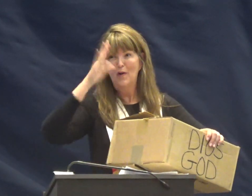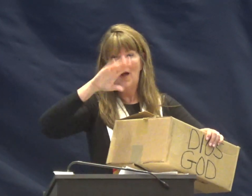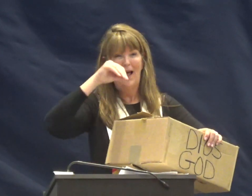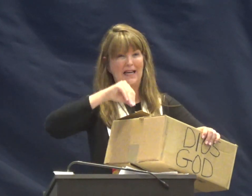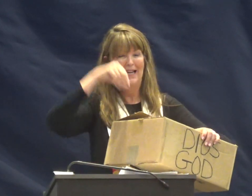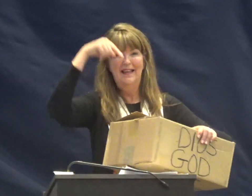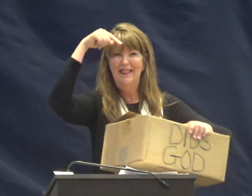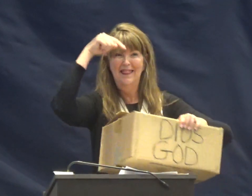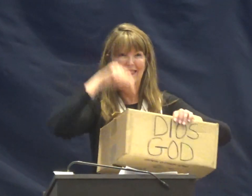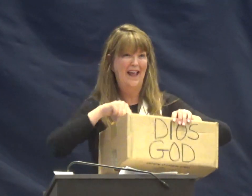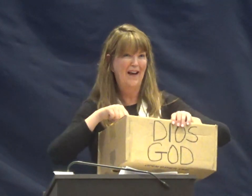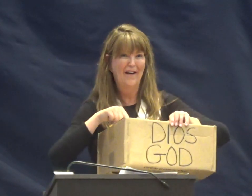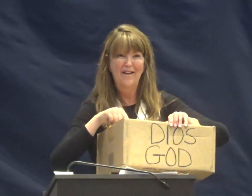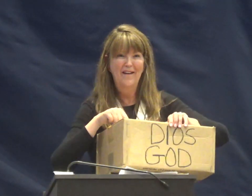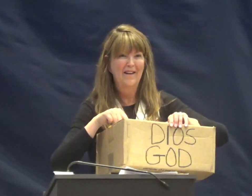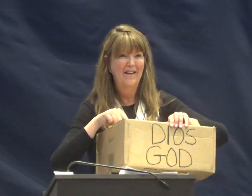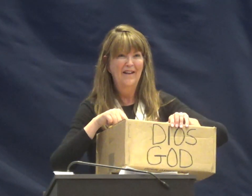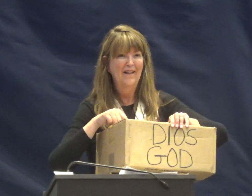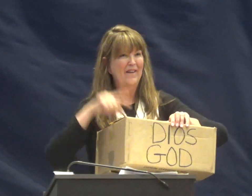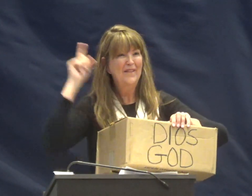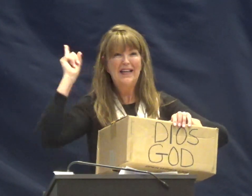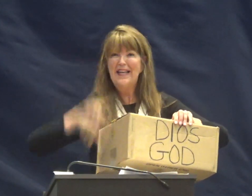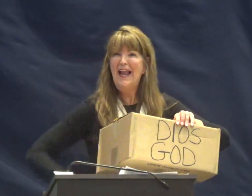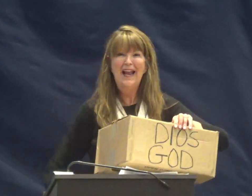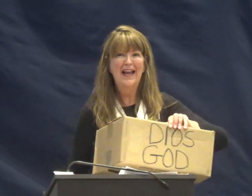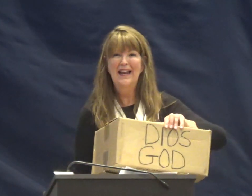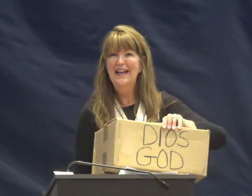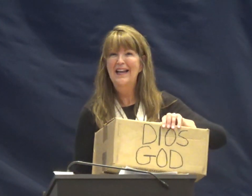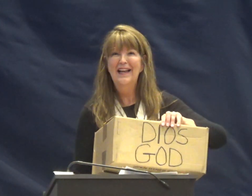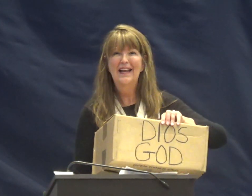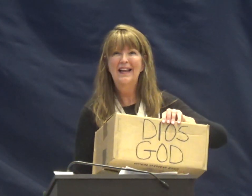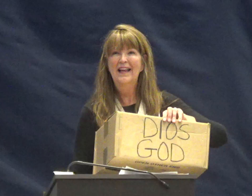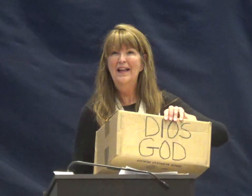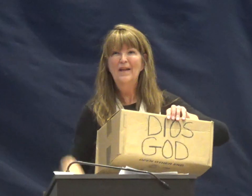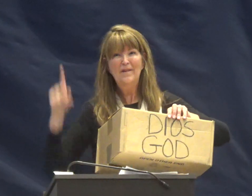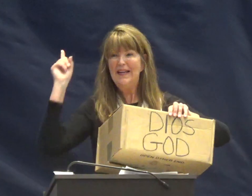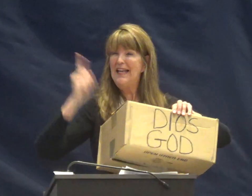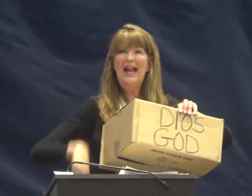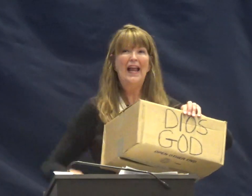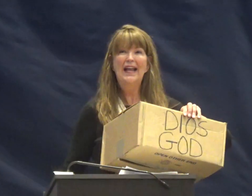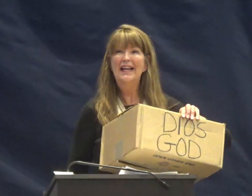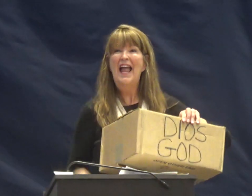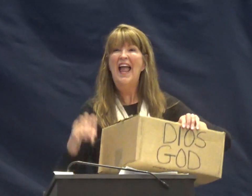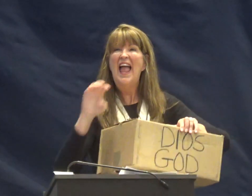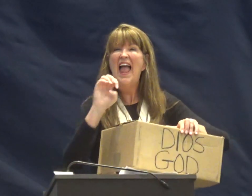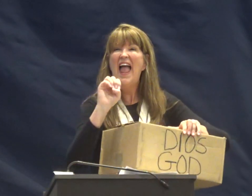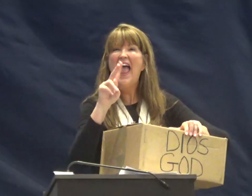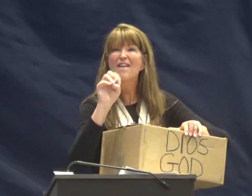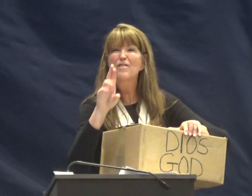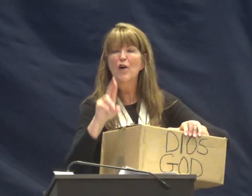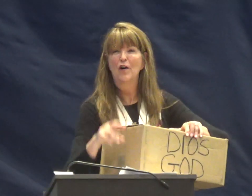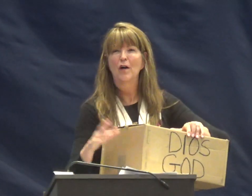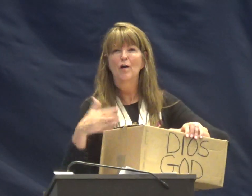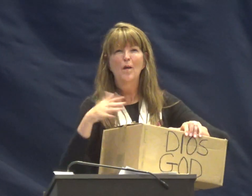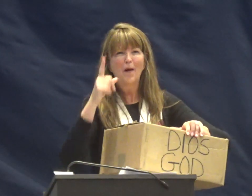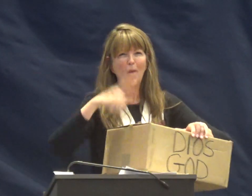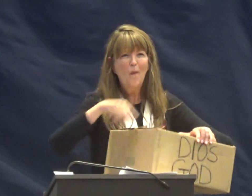You and I and even Jonah could not encapsulate God in a box,